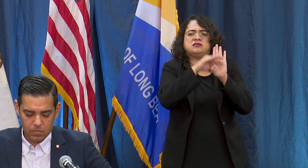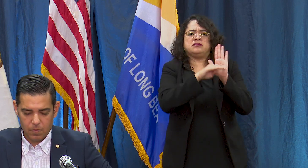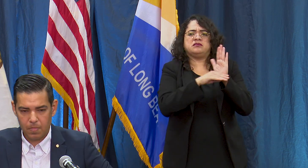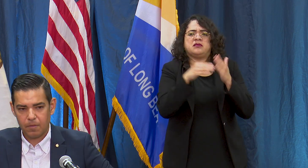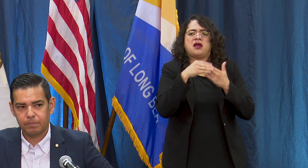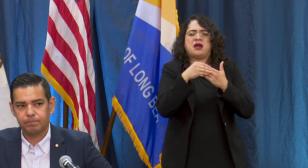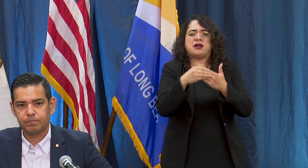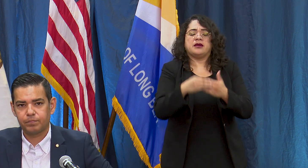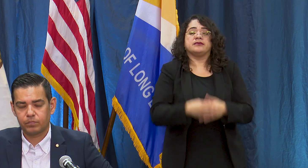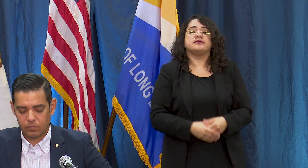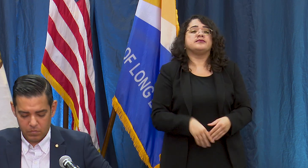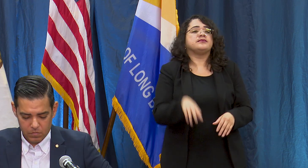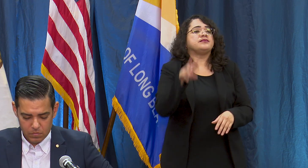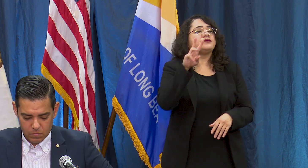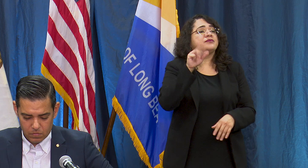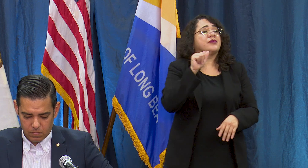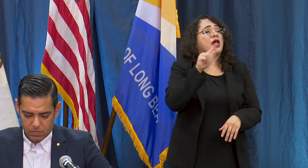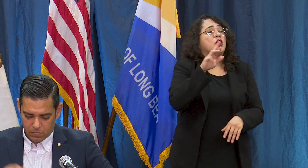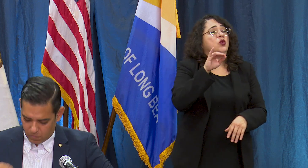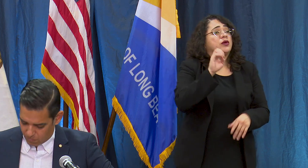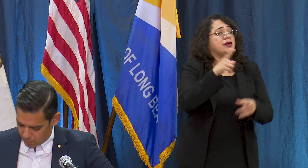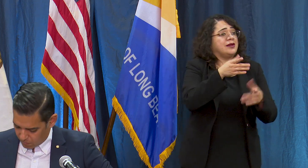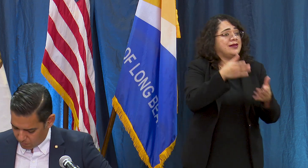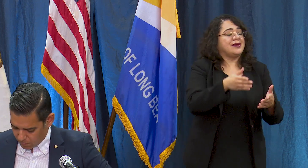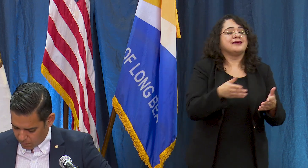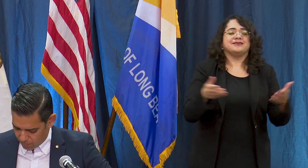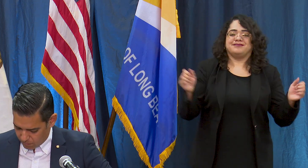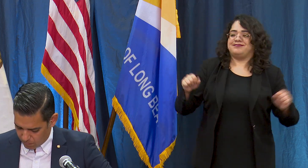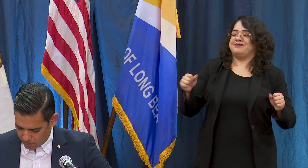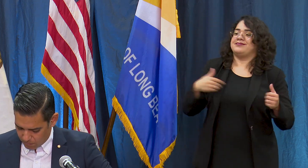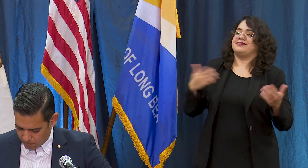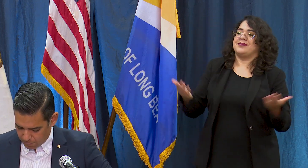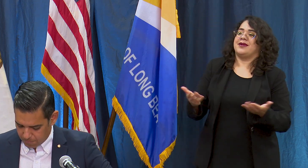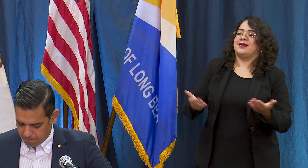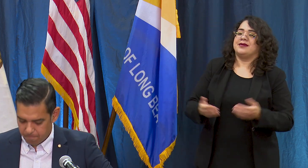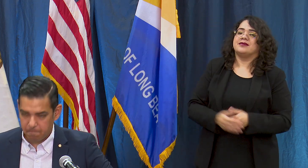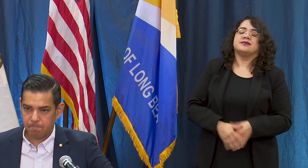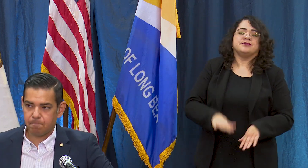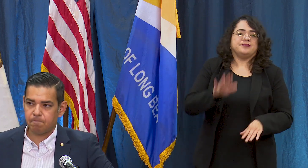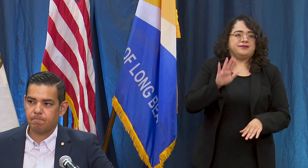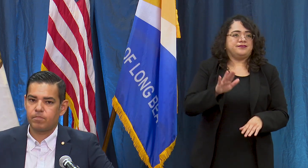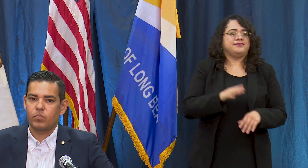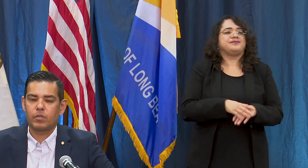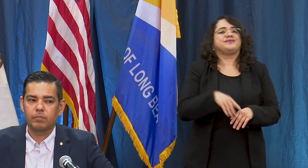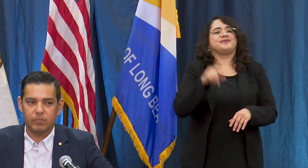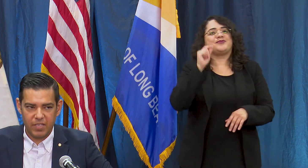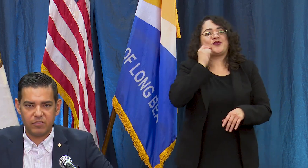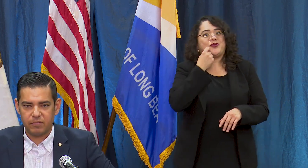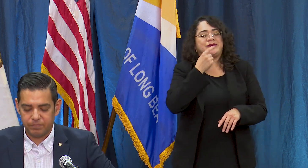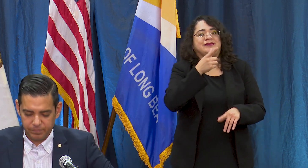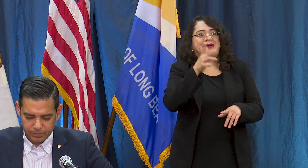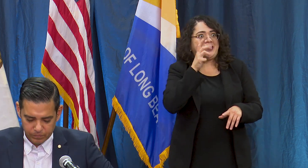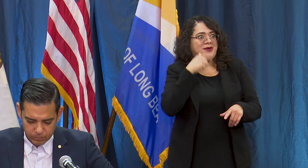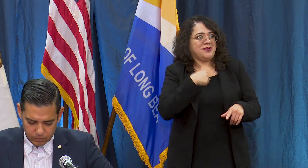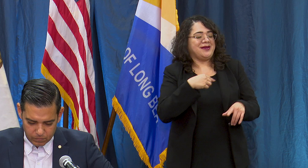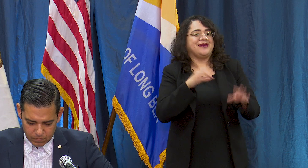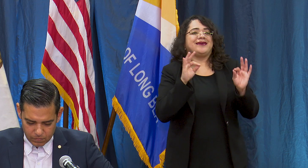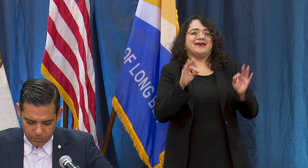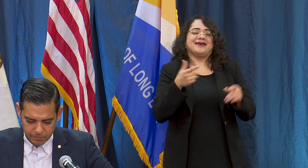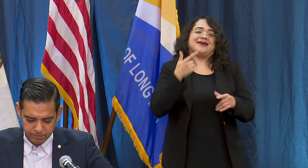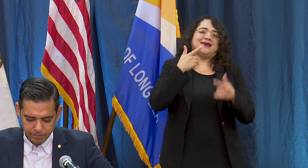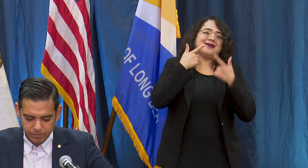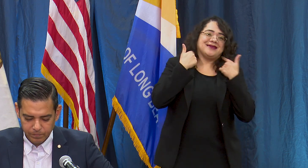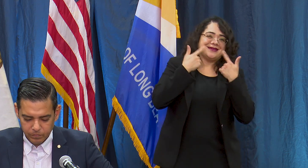We're going to try Valerie again. Valerie, are you there? Hey, I'm here. Cool. You can hear me, right? Yes. Yes.